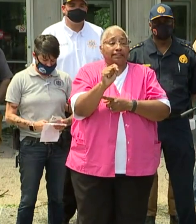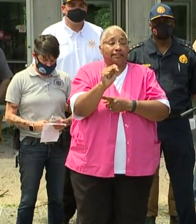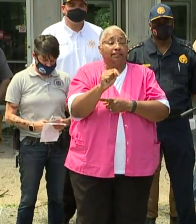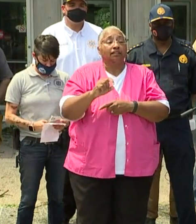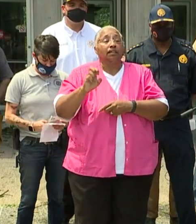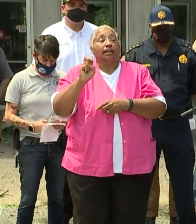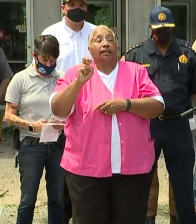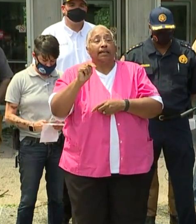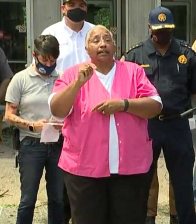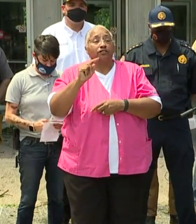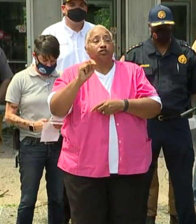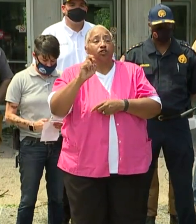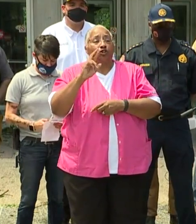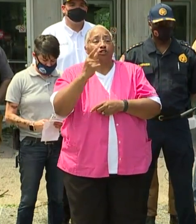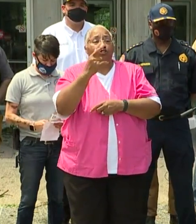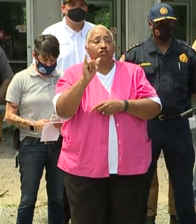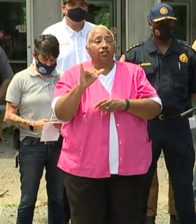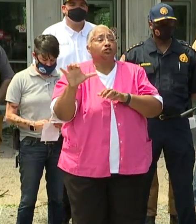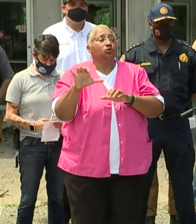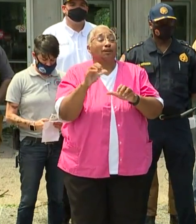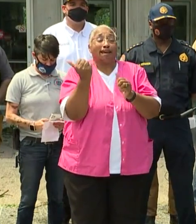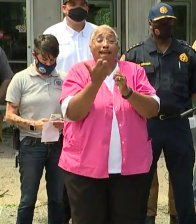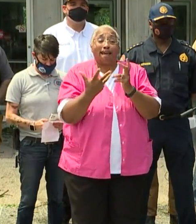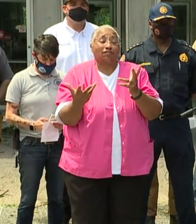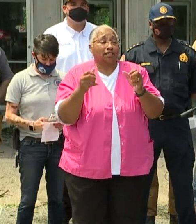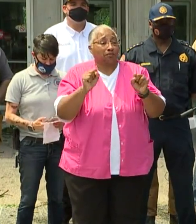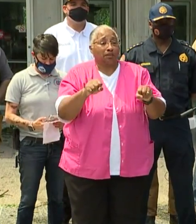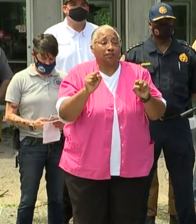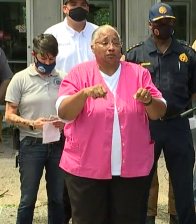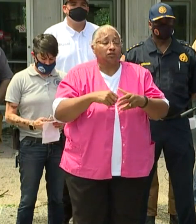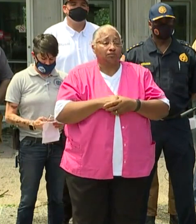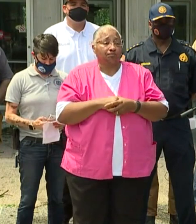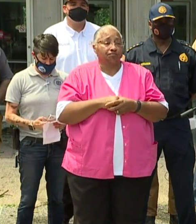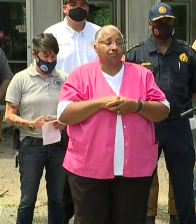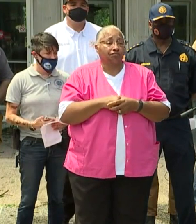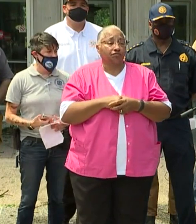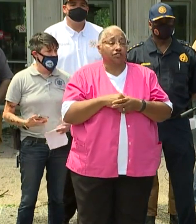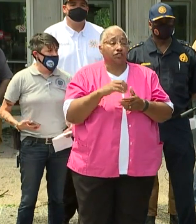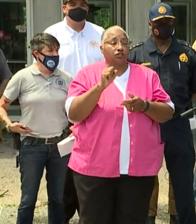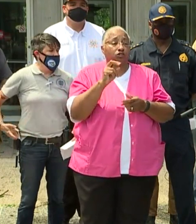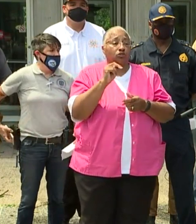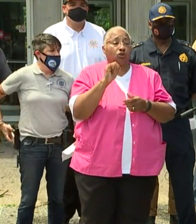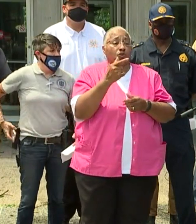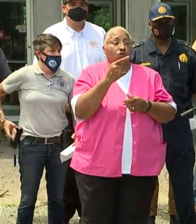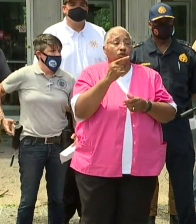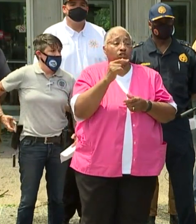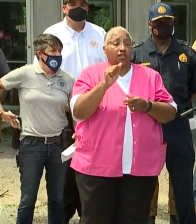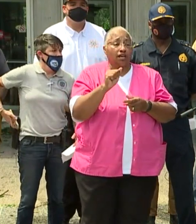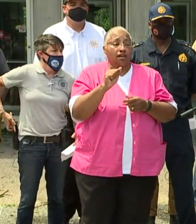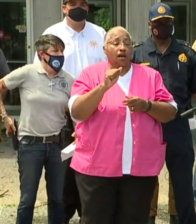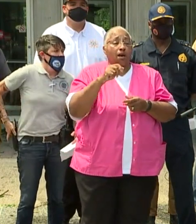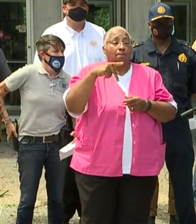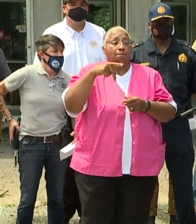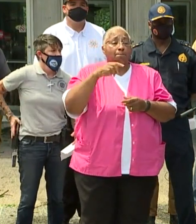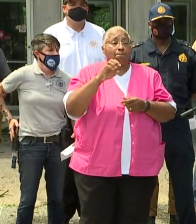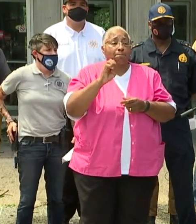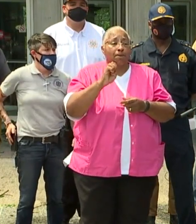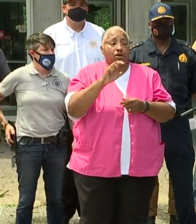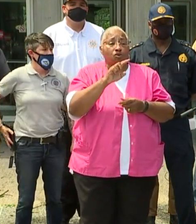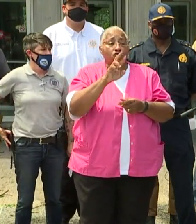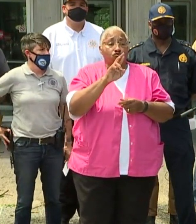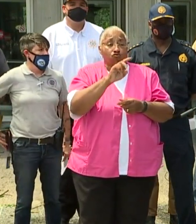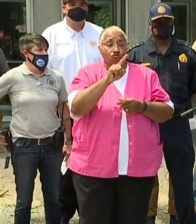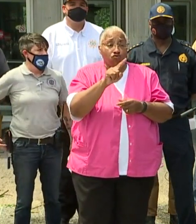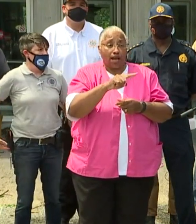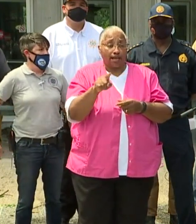doing everything that they can. Sonia Perez, the president of AT&T, we've been in direct